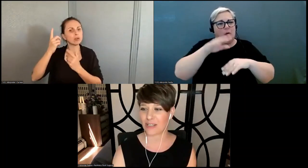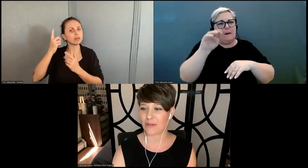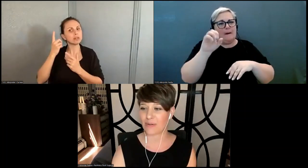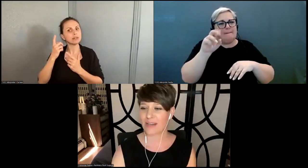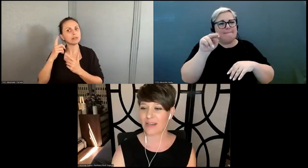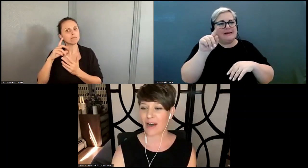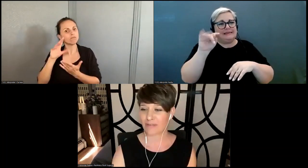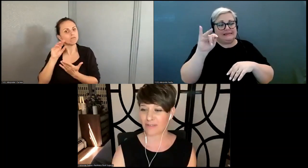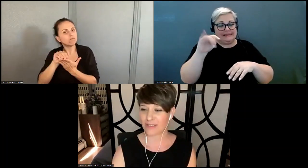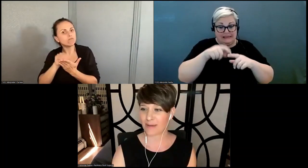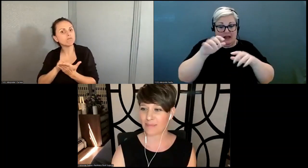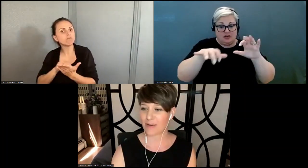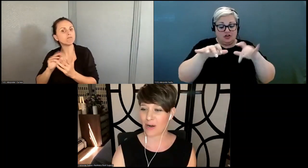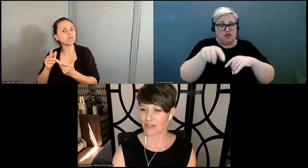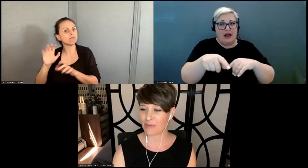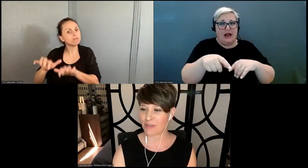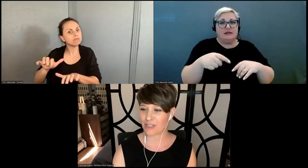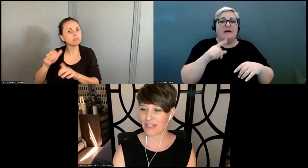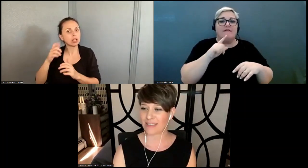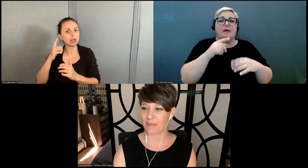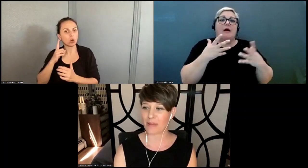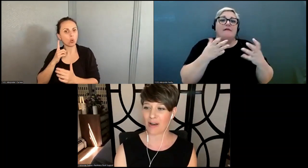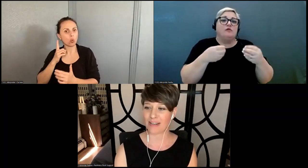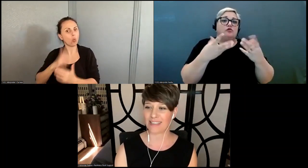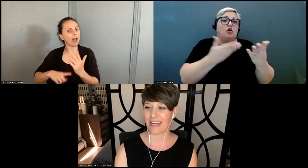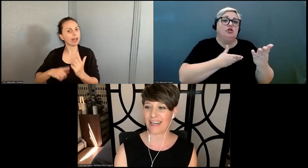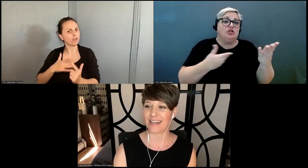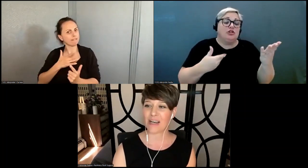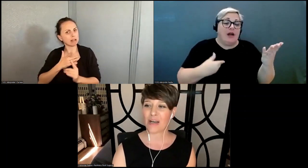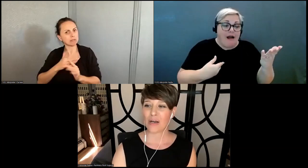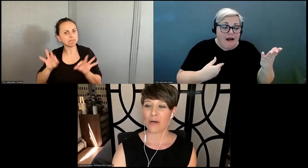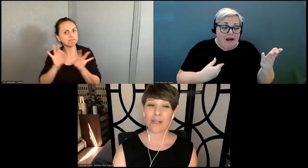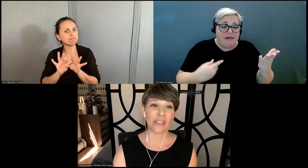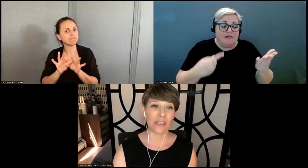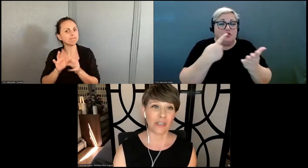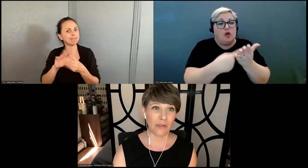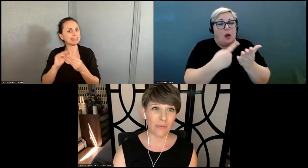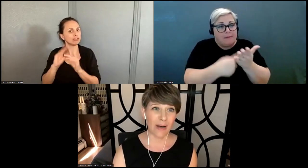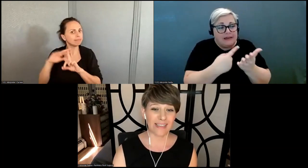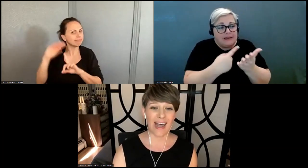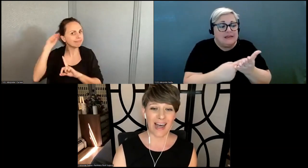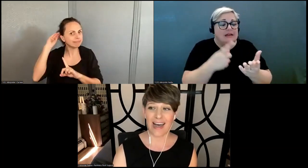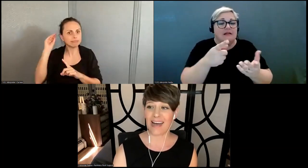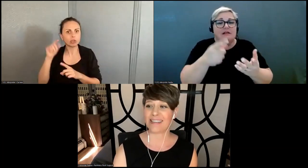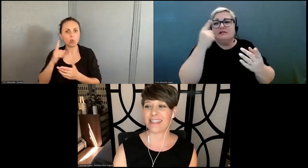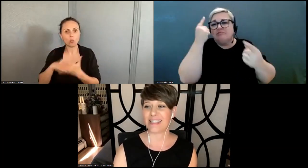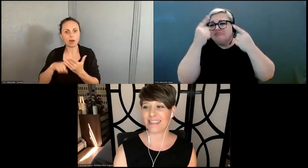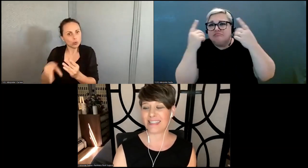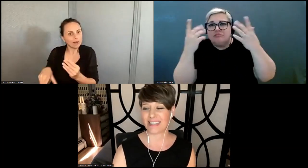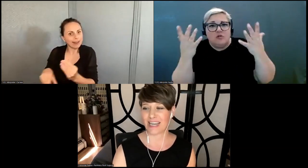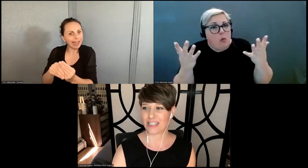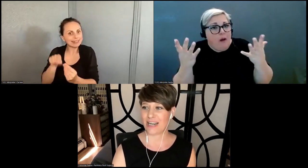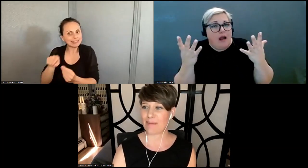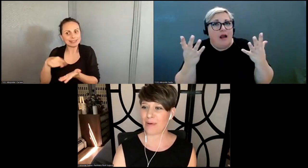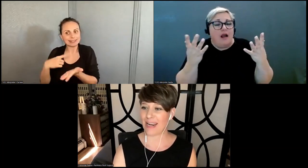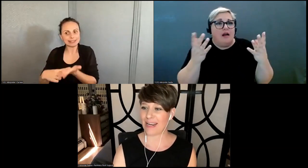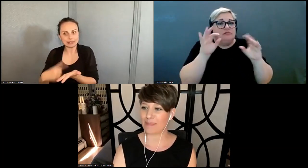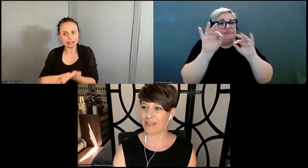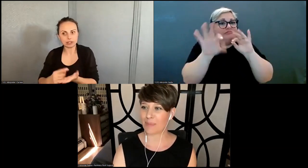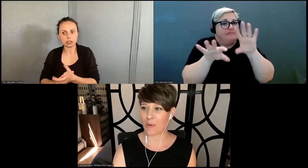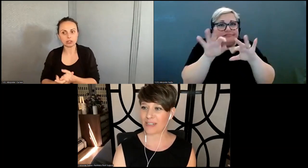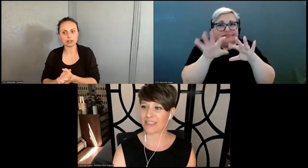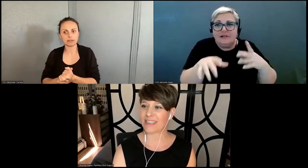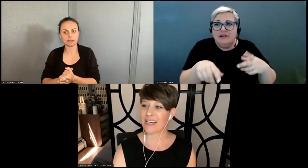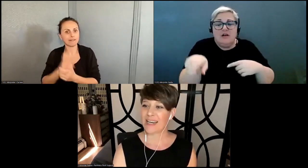chance to offer some contributions, some thoughts in what do you want to add to this discussion about